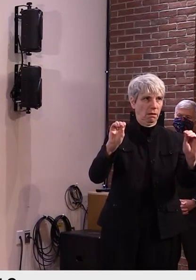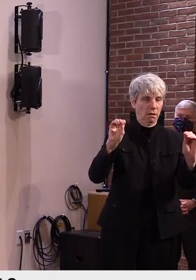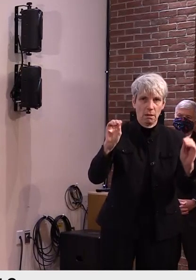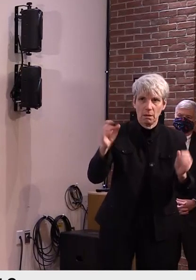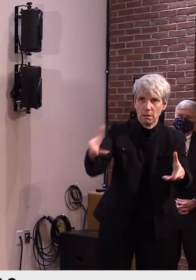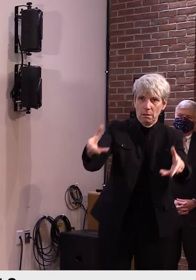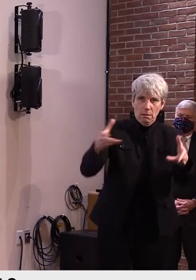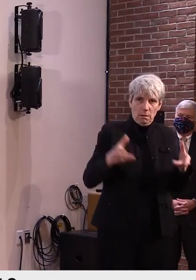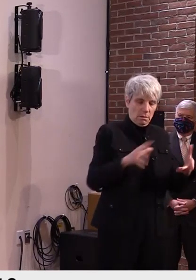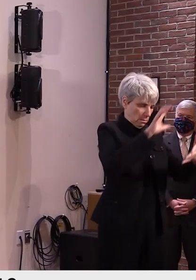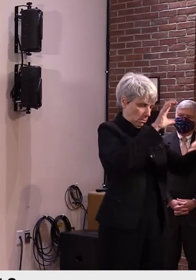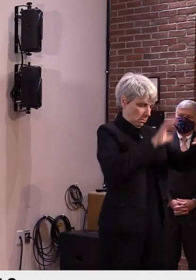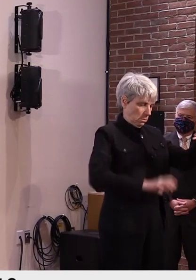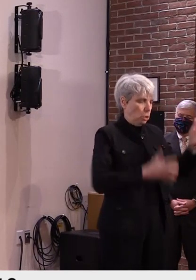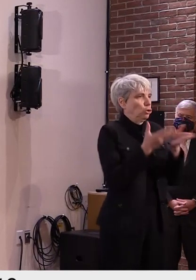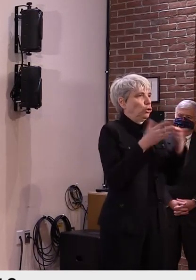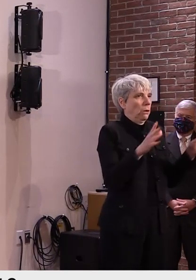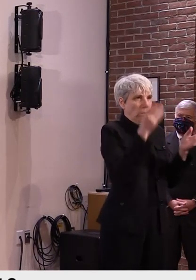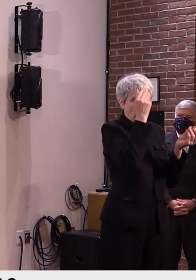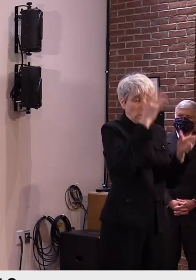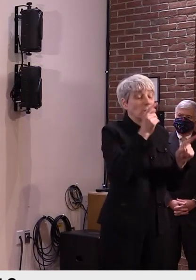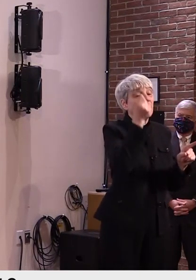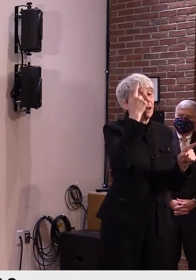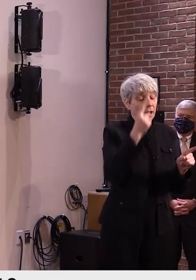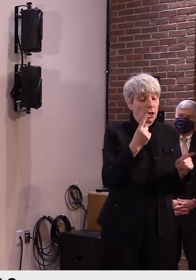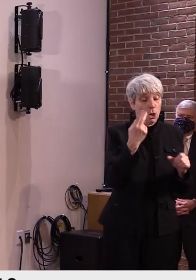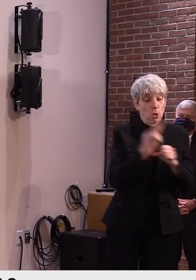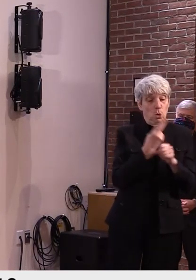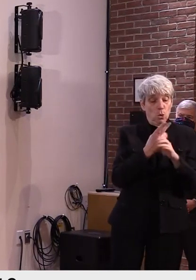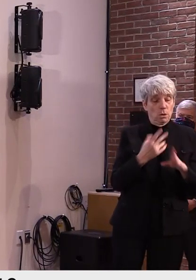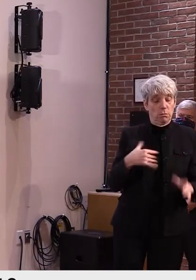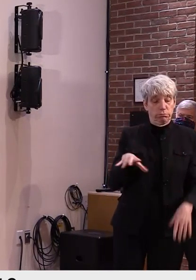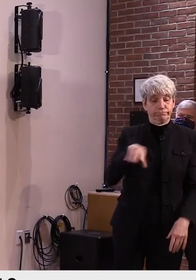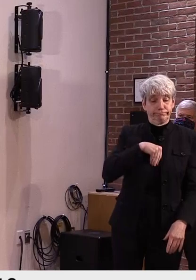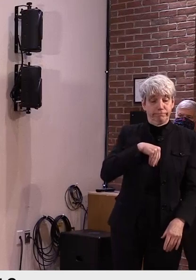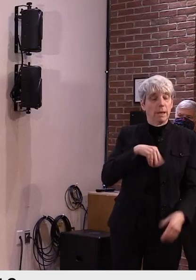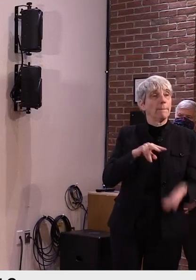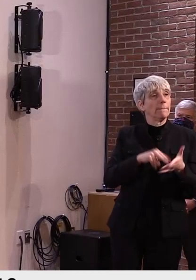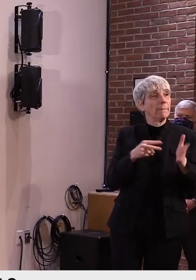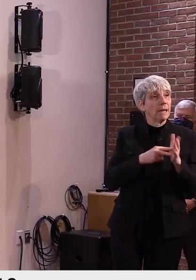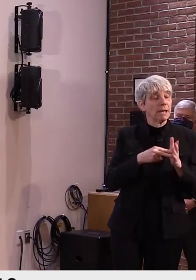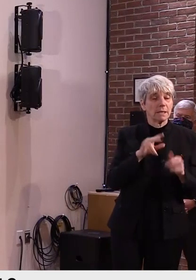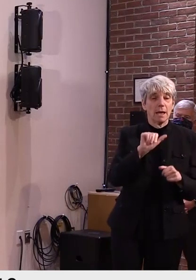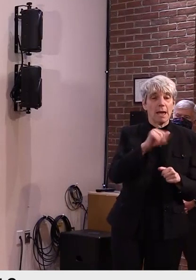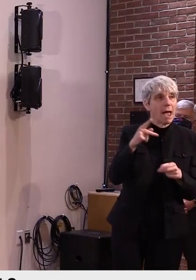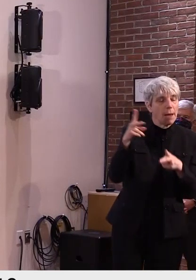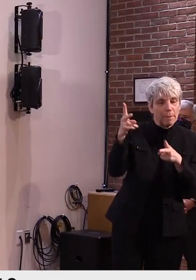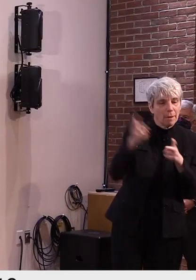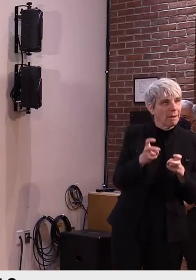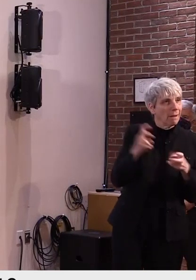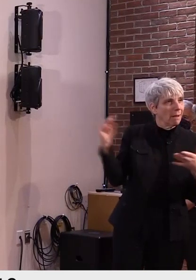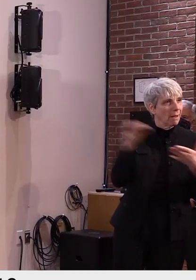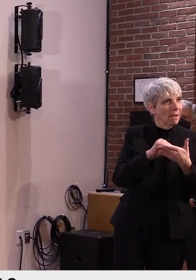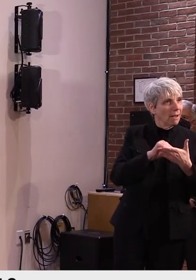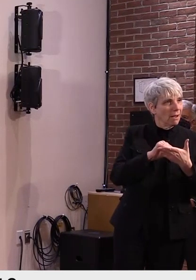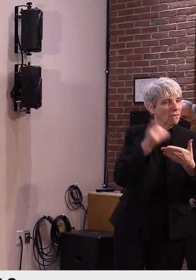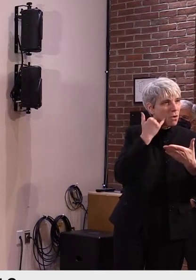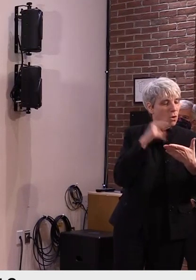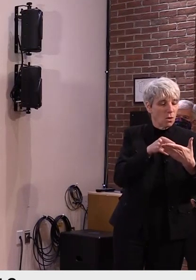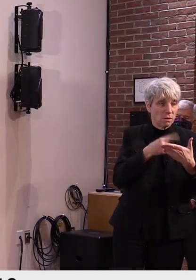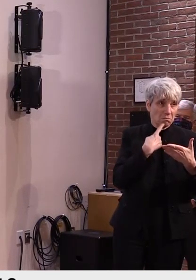block. And it's user-consented, meaning when you download an app, they'll call out specifically, can this app track